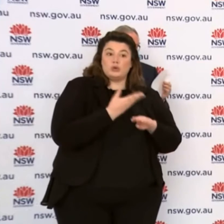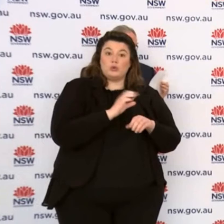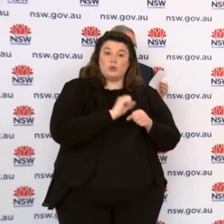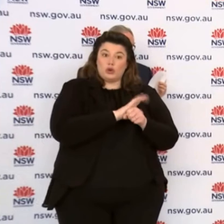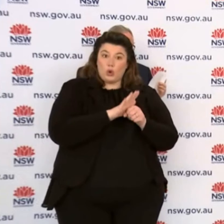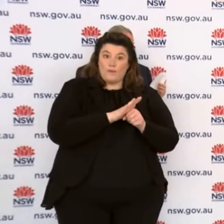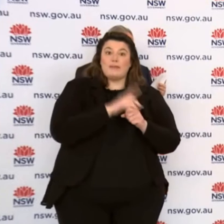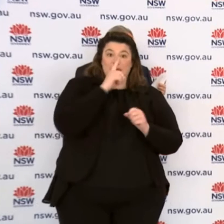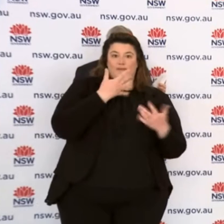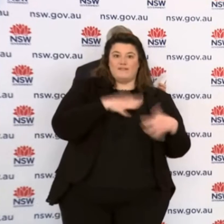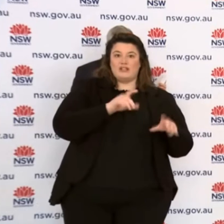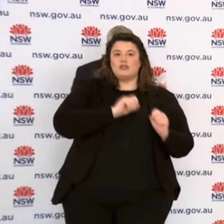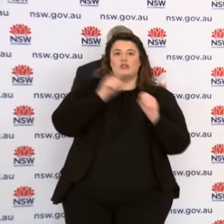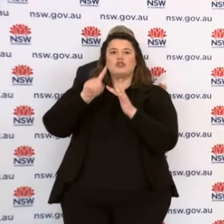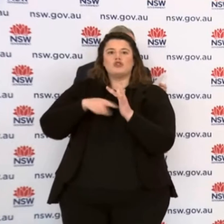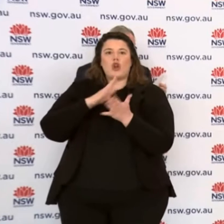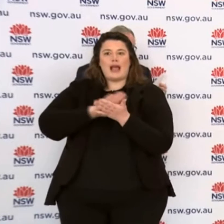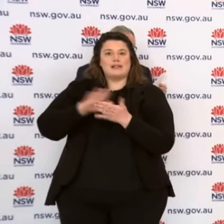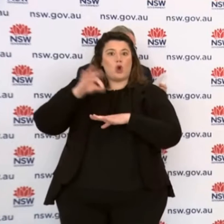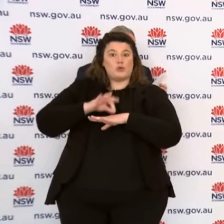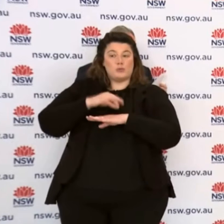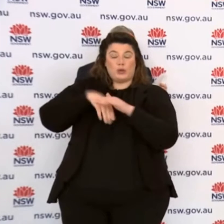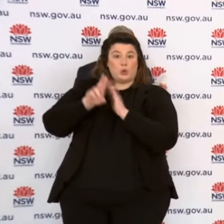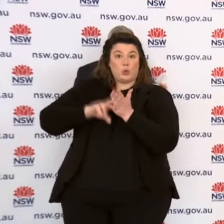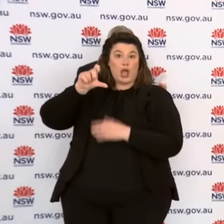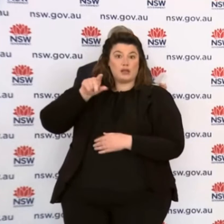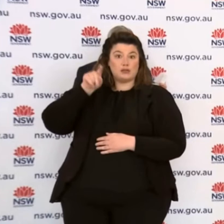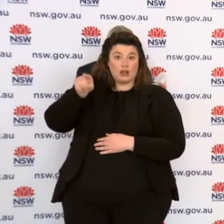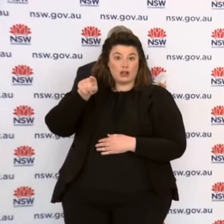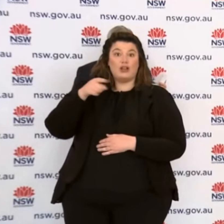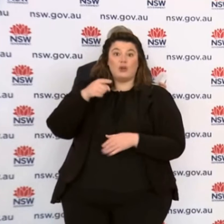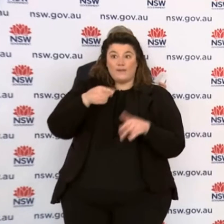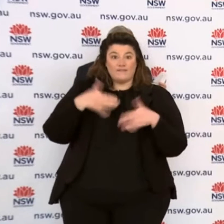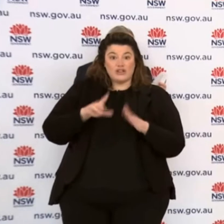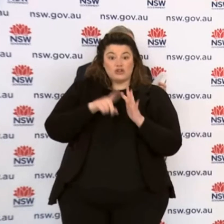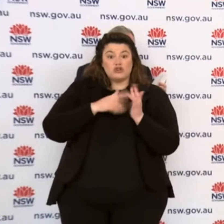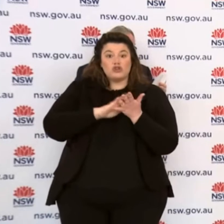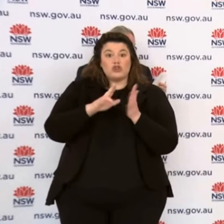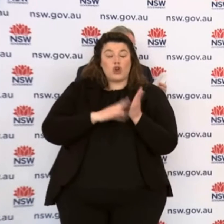Hunter Hospital Emergency Department. Anyone who was at the emergency department between 8:40 p.m.